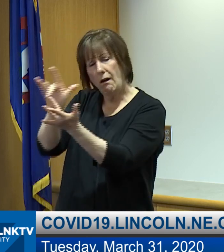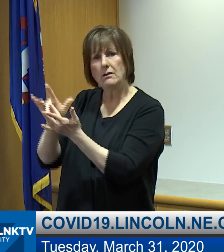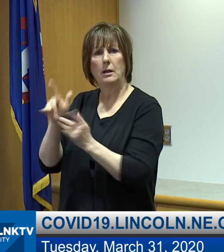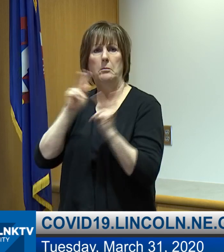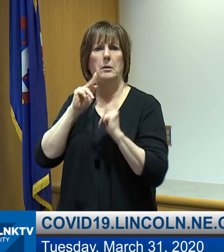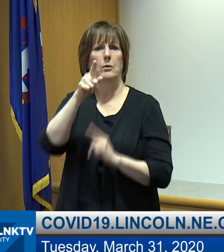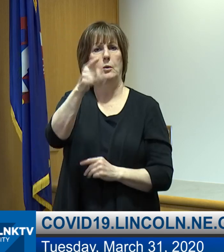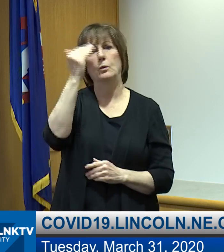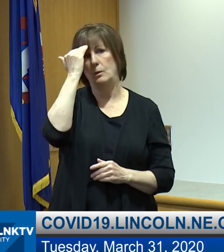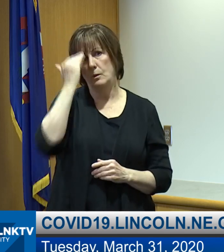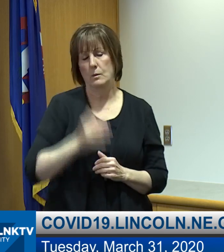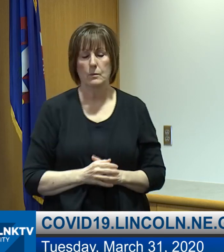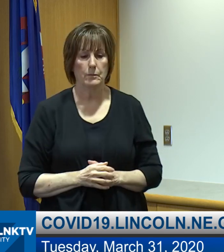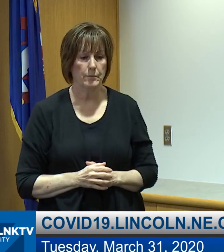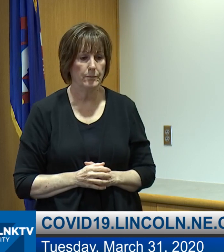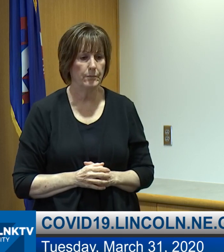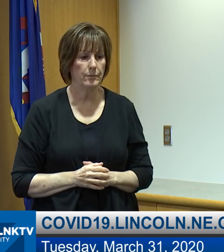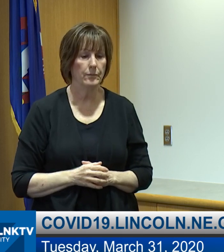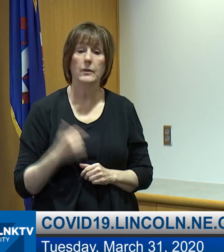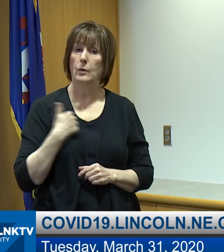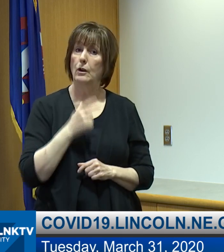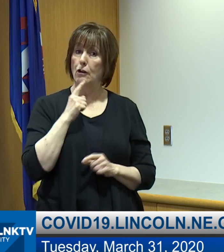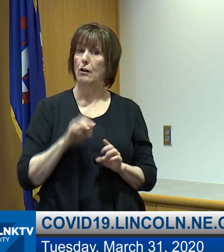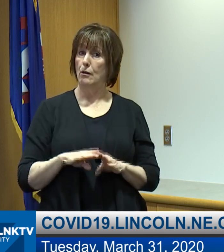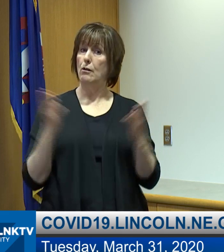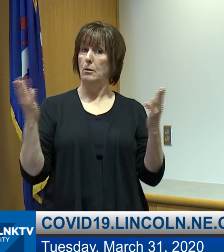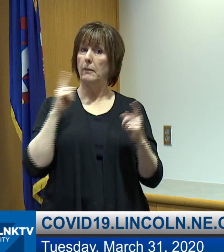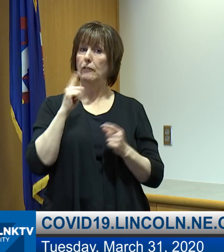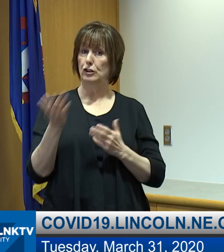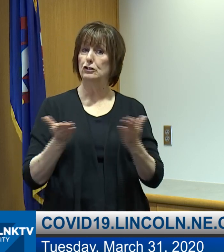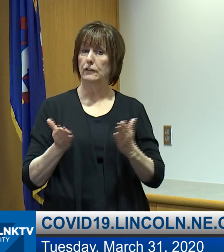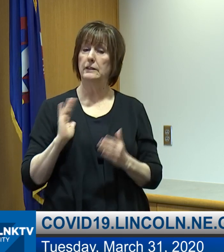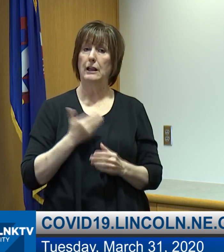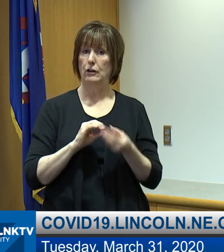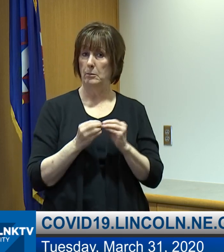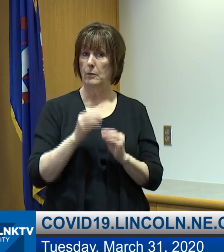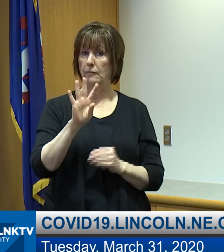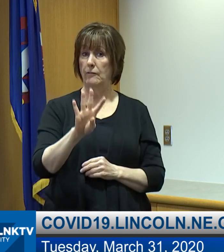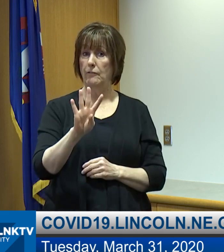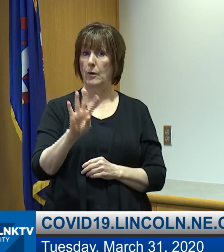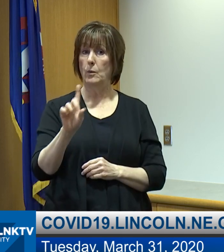know. We are open for service. Our number is